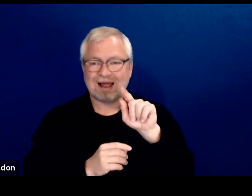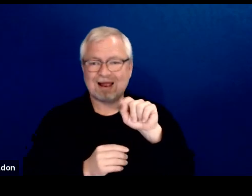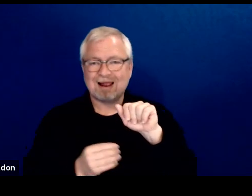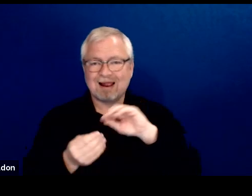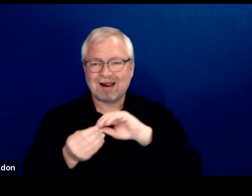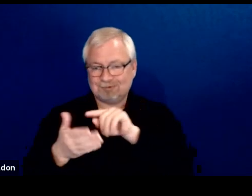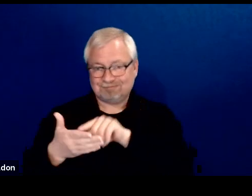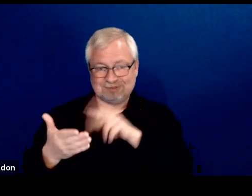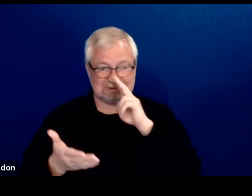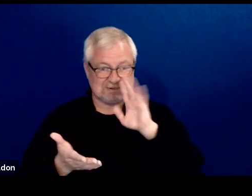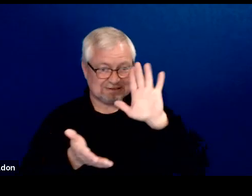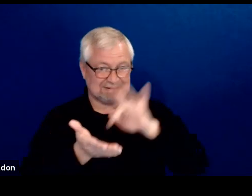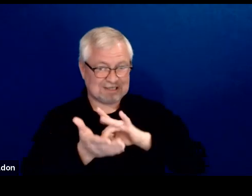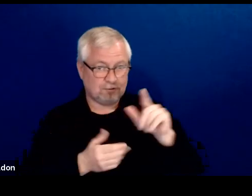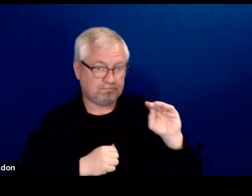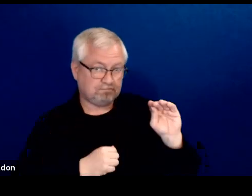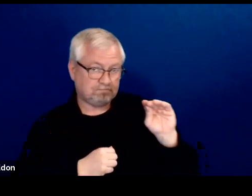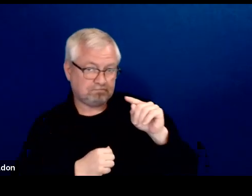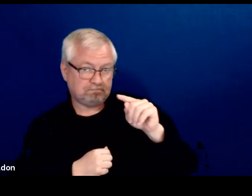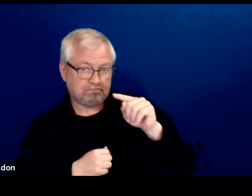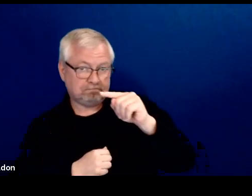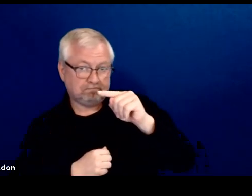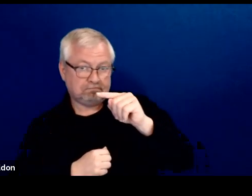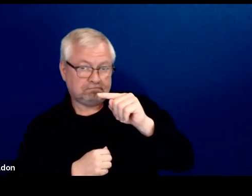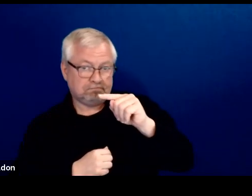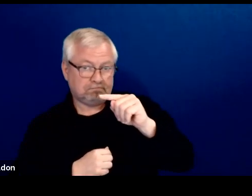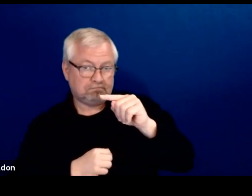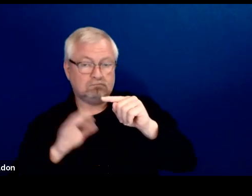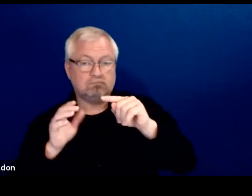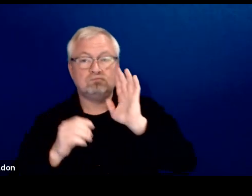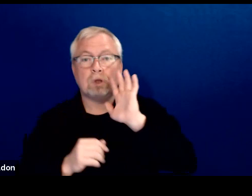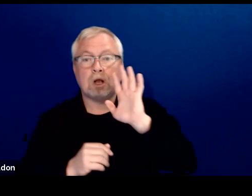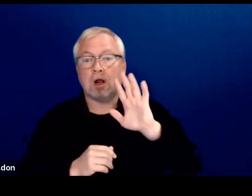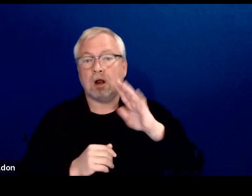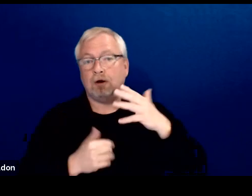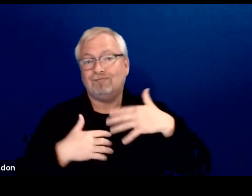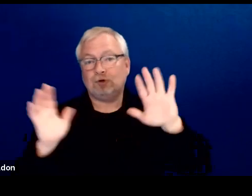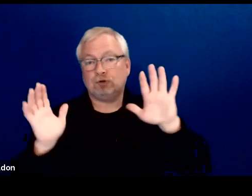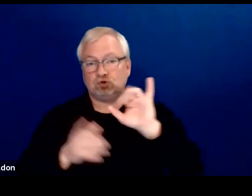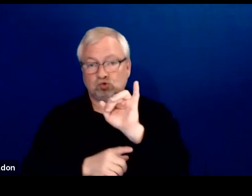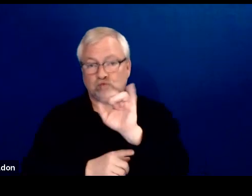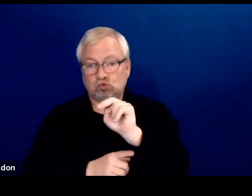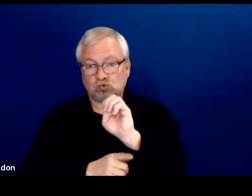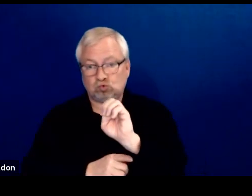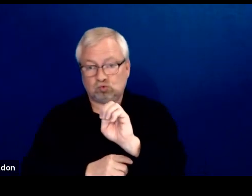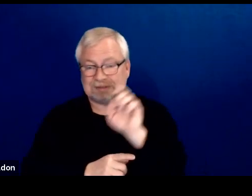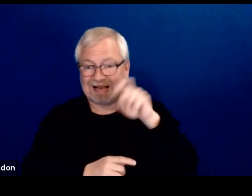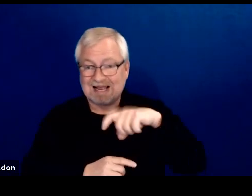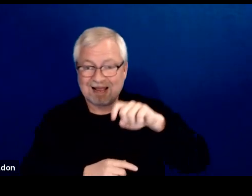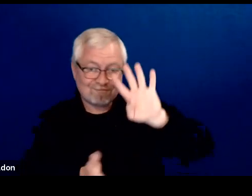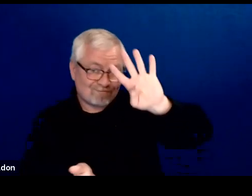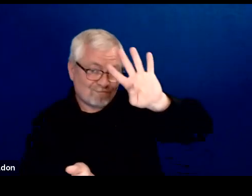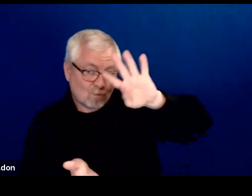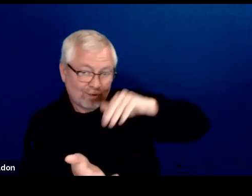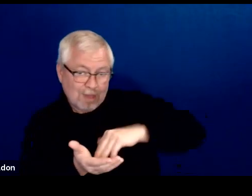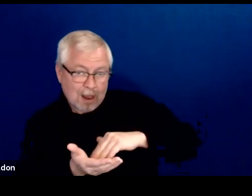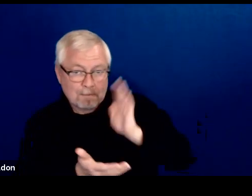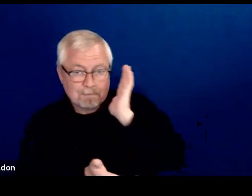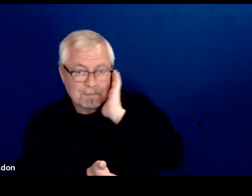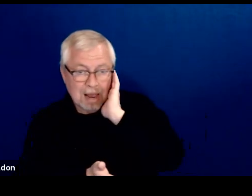June 2nd and need 4,000 beds, that is 1 point of the spread. We can say